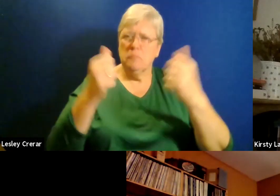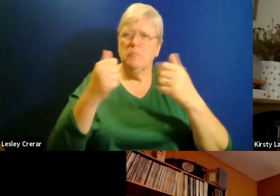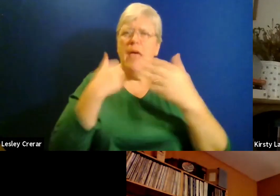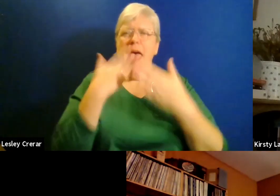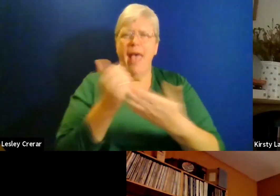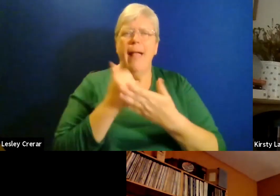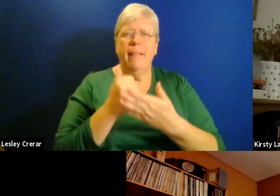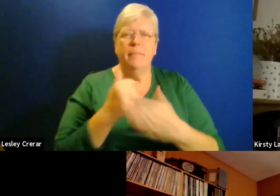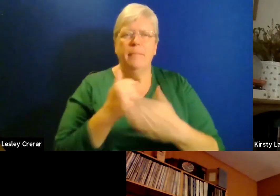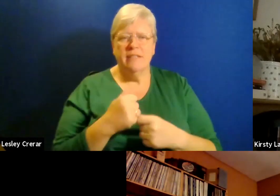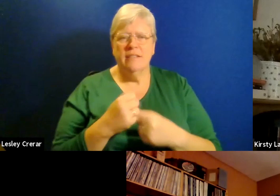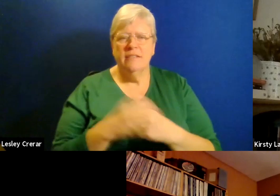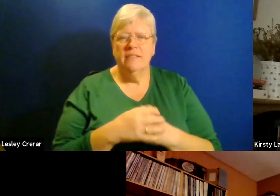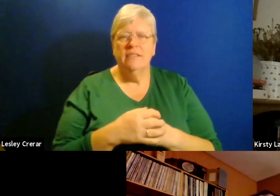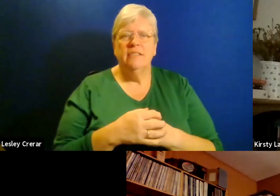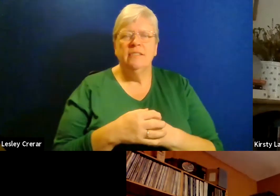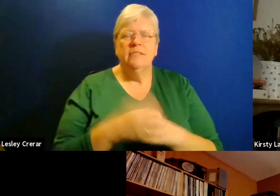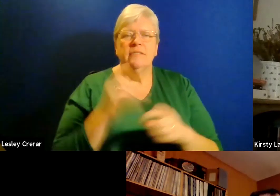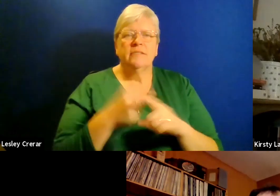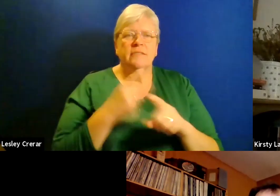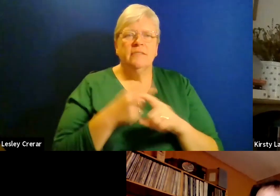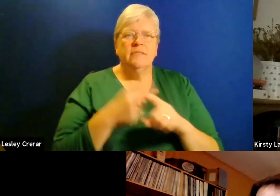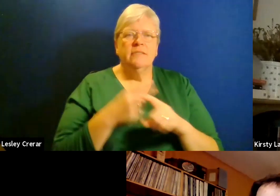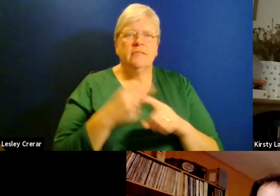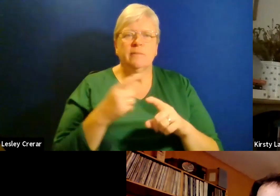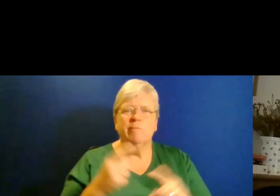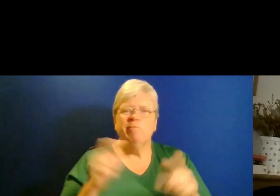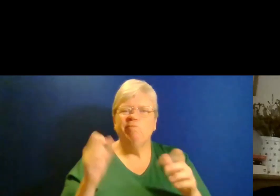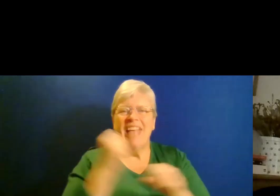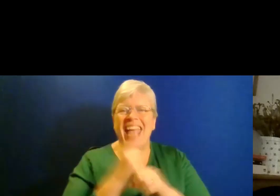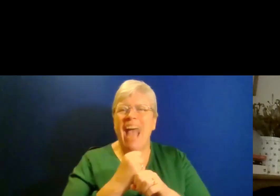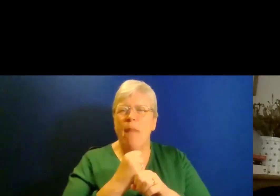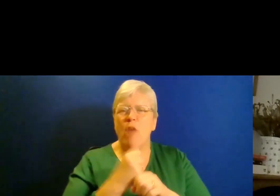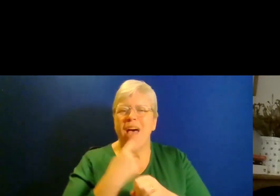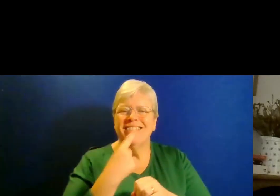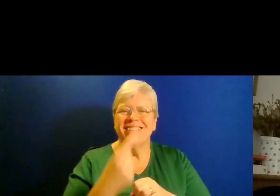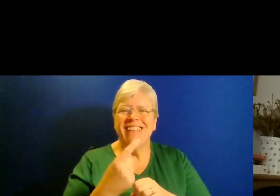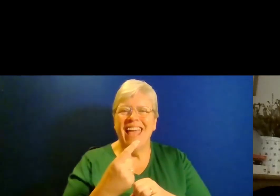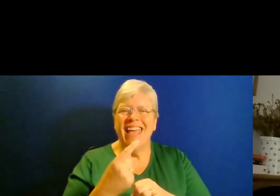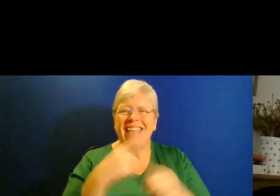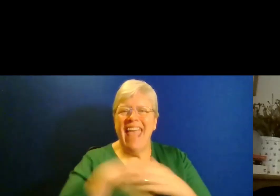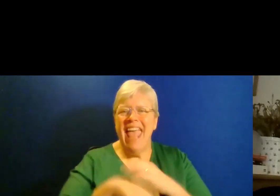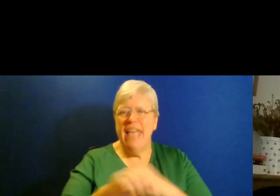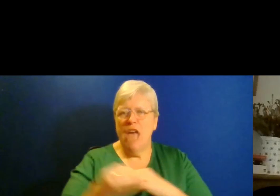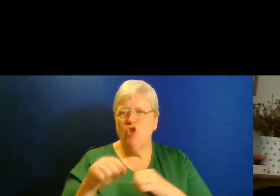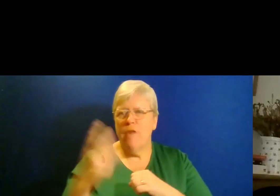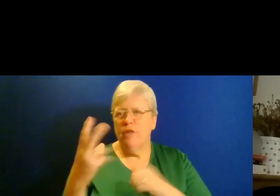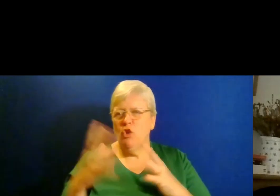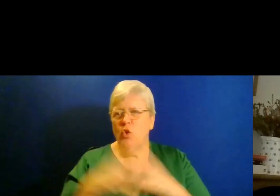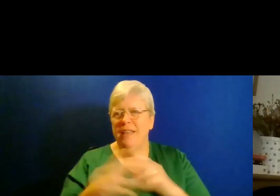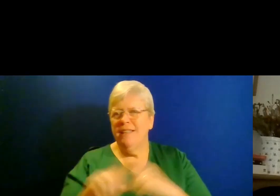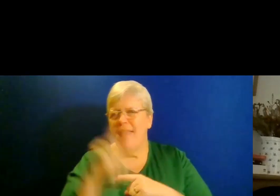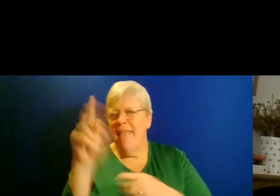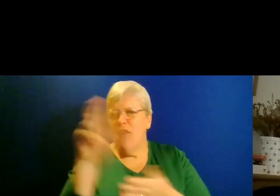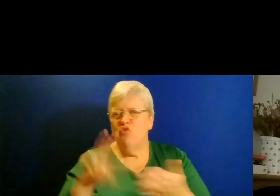Oh, now they're all chipping in. So very quickly, Gabrielle has said, put it in a drawer for a couple of weeks and then read it out